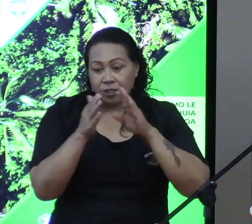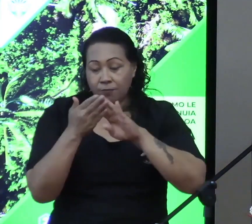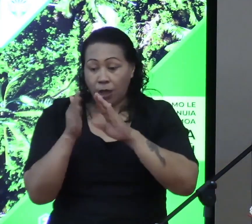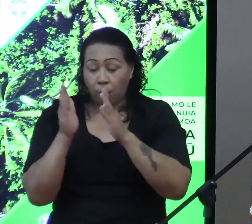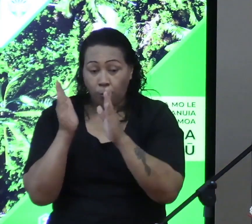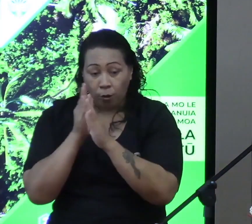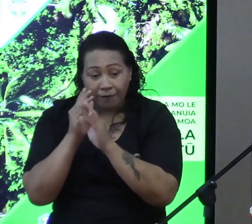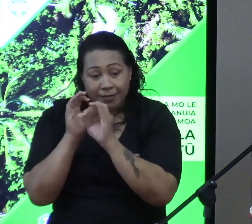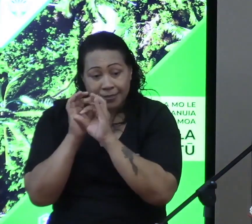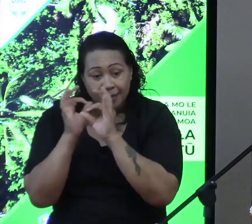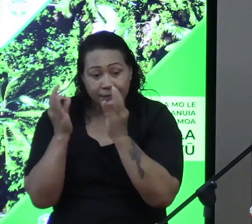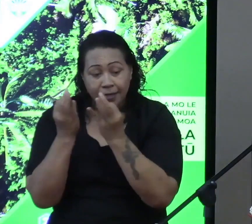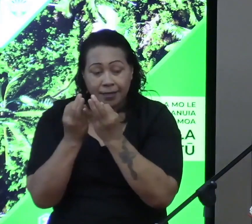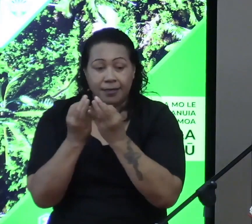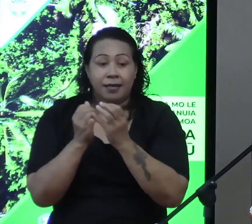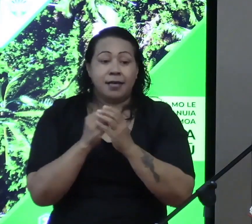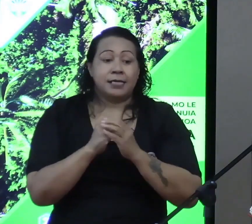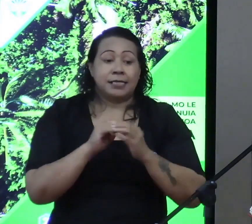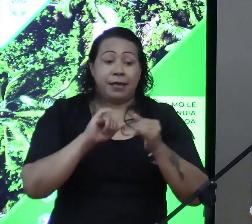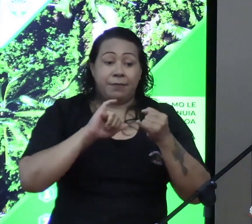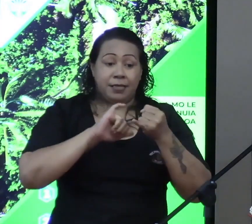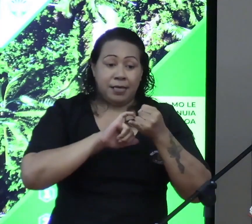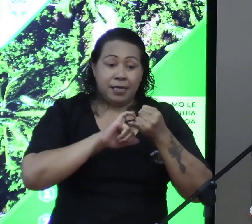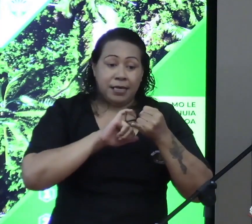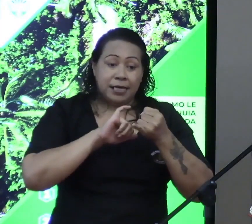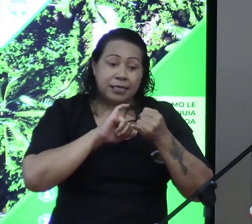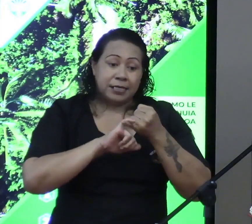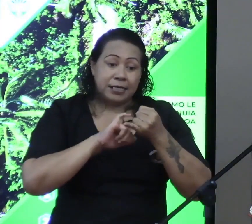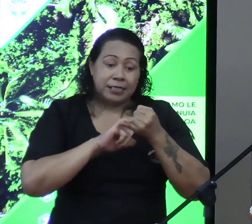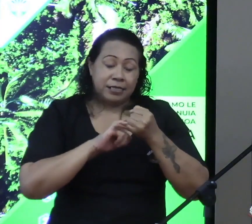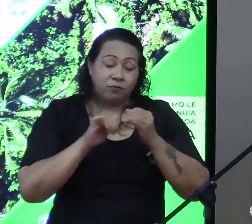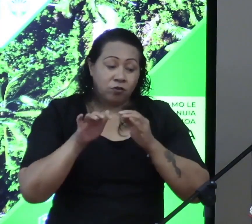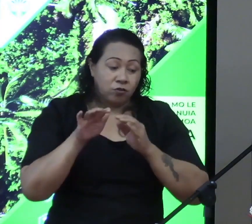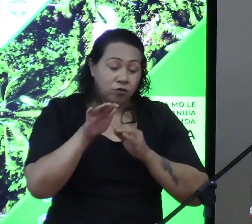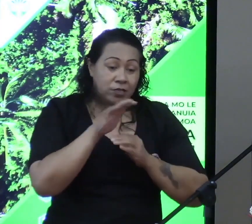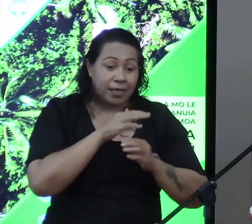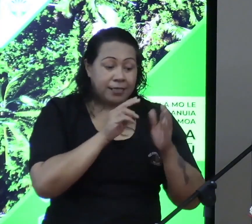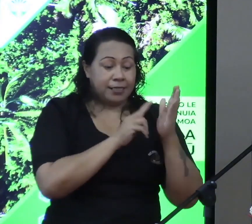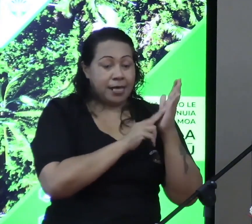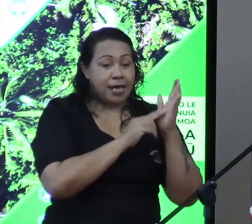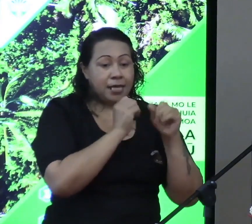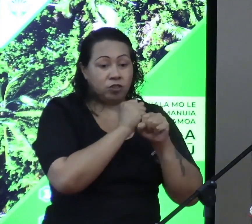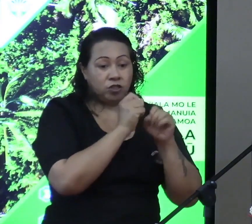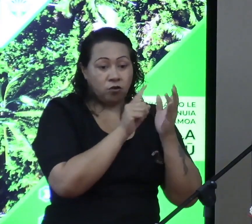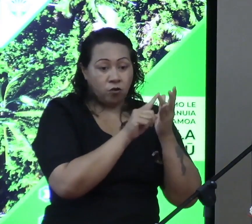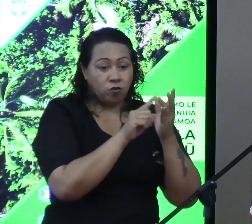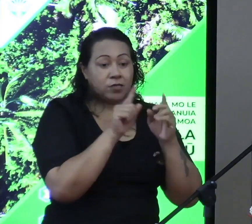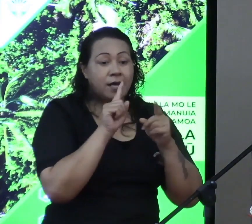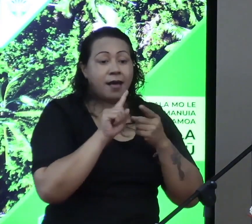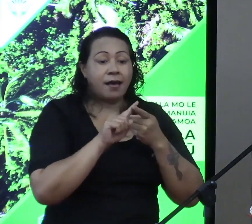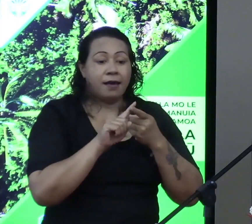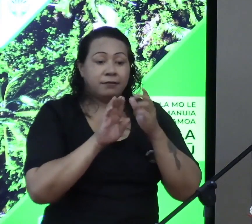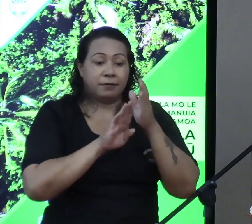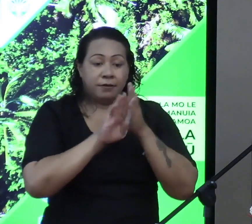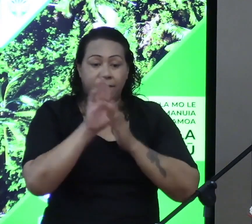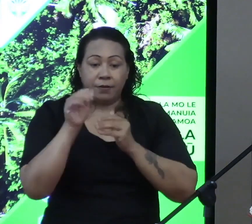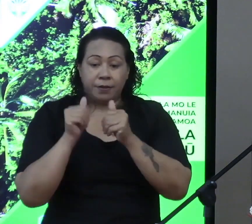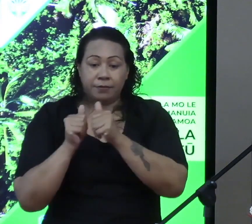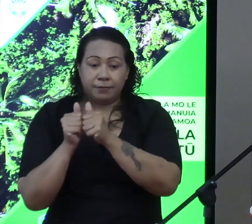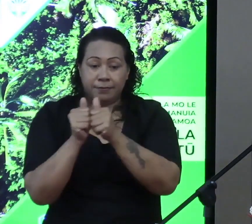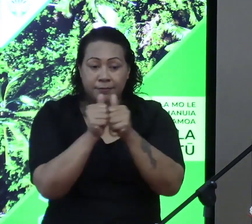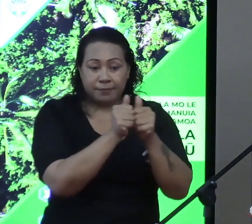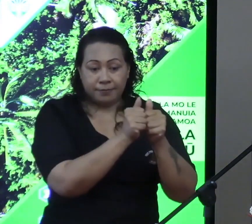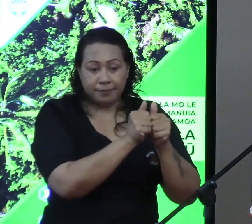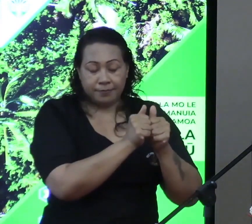sector, civil society, NGOs, development partners, and government